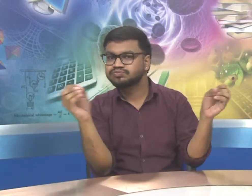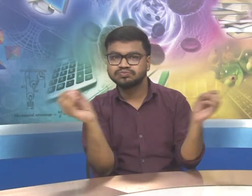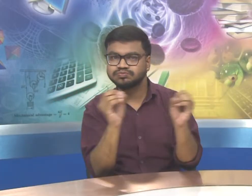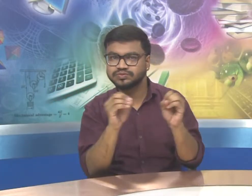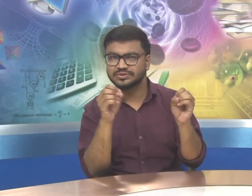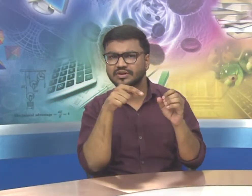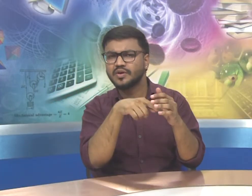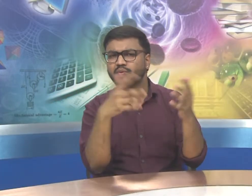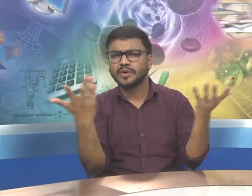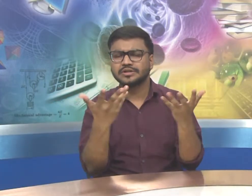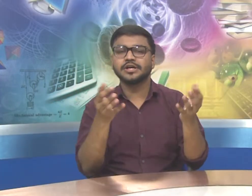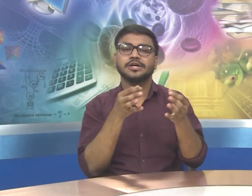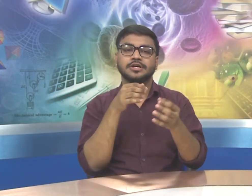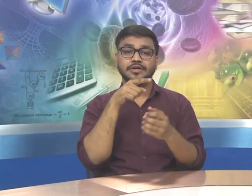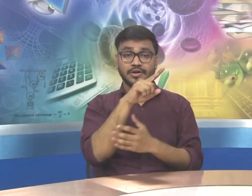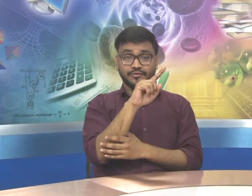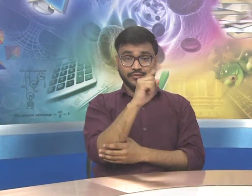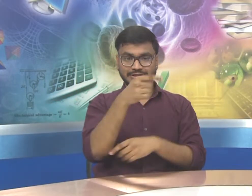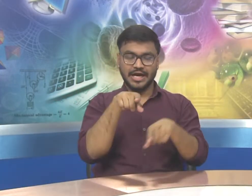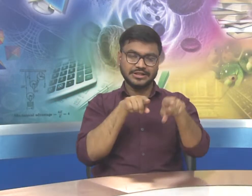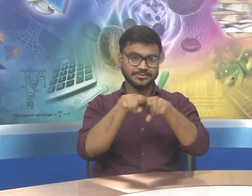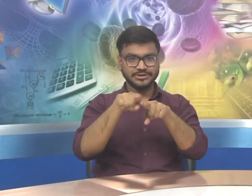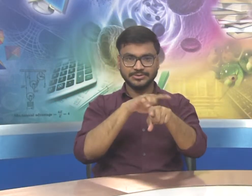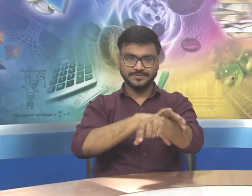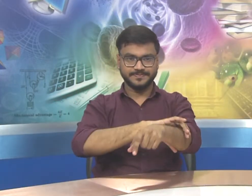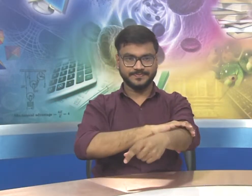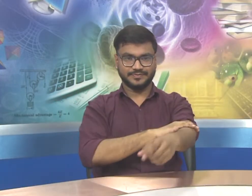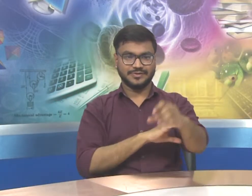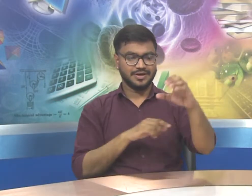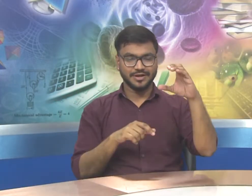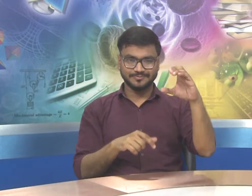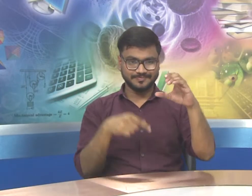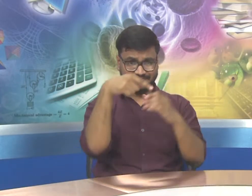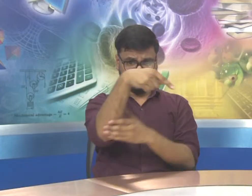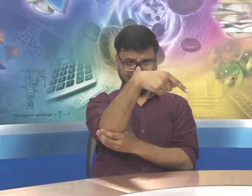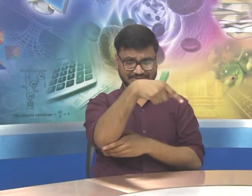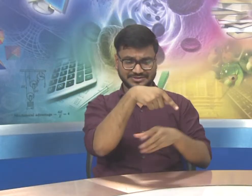combinations.